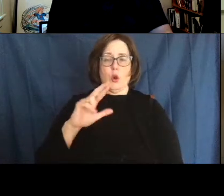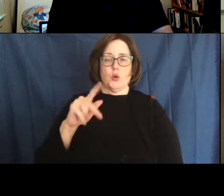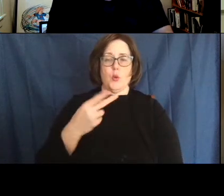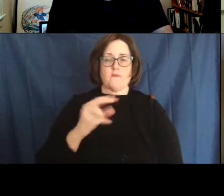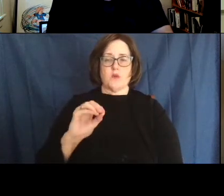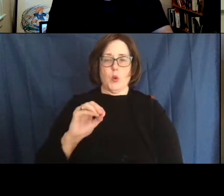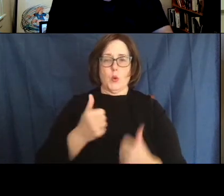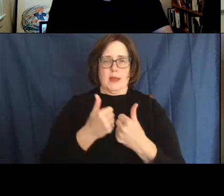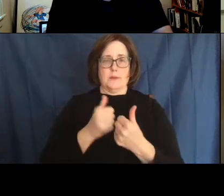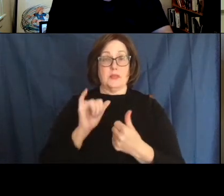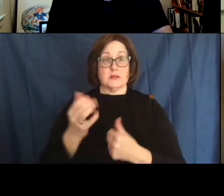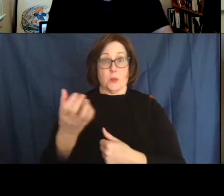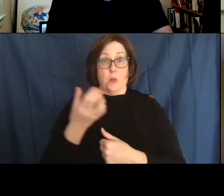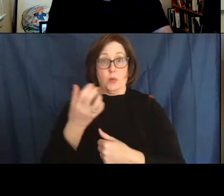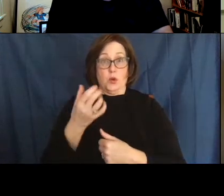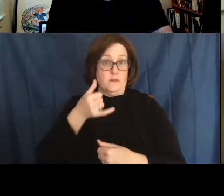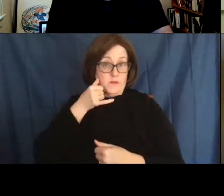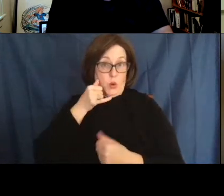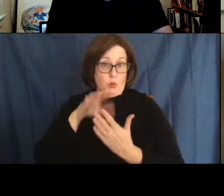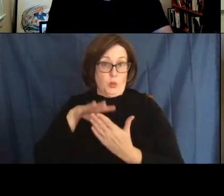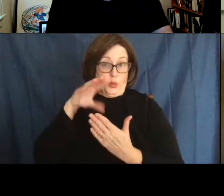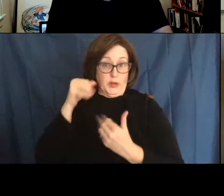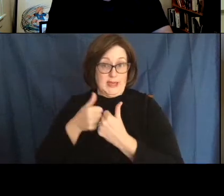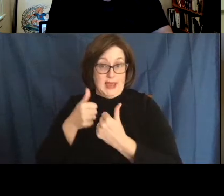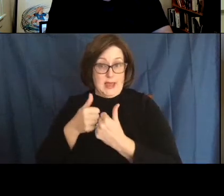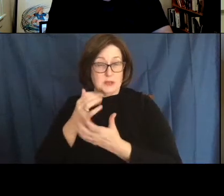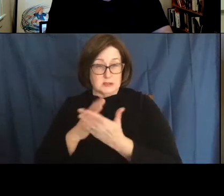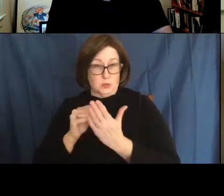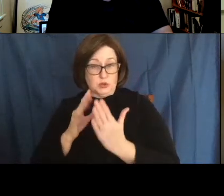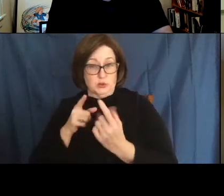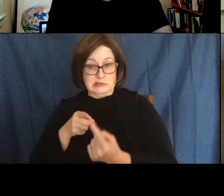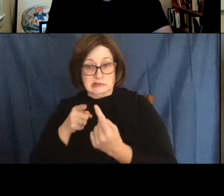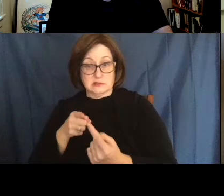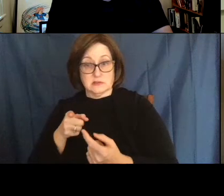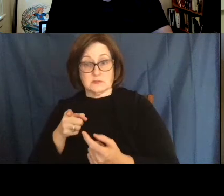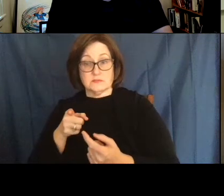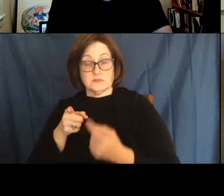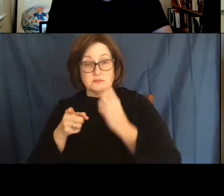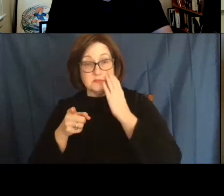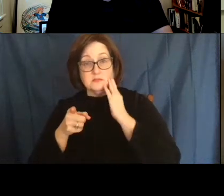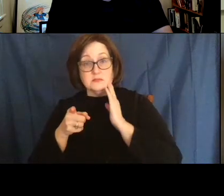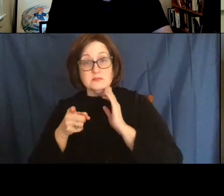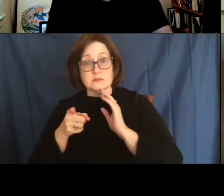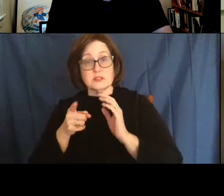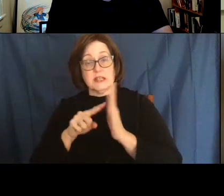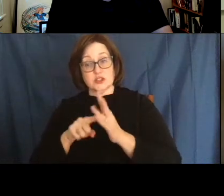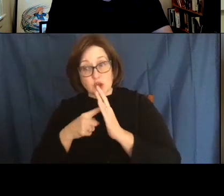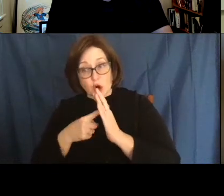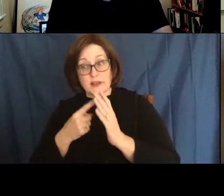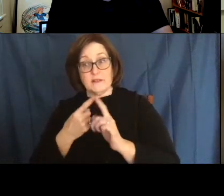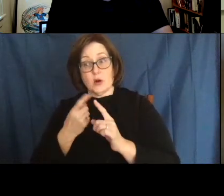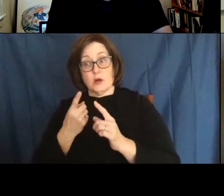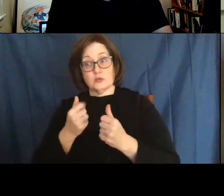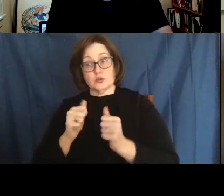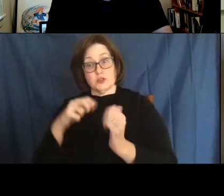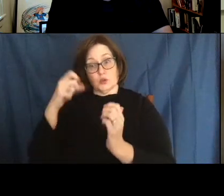mobile phone learning game for children with learning difficulties. It started as a quest for understanding reading processes in